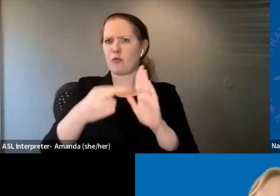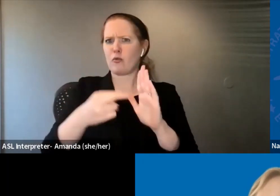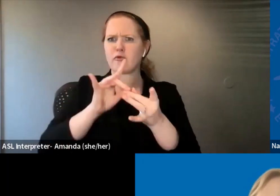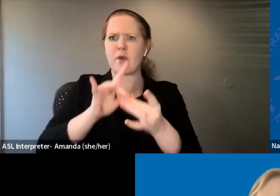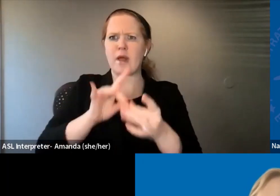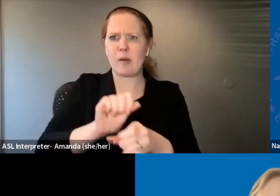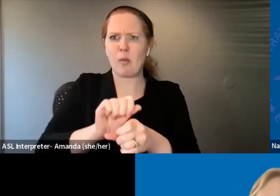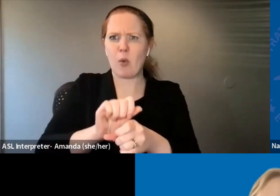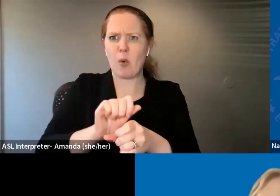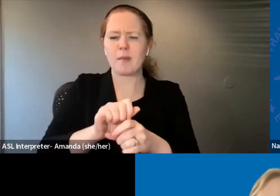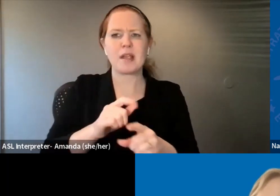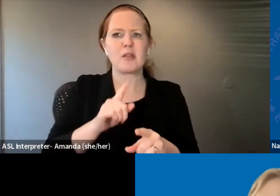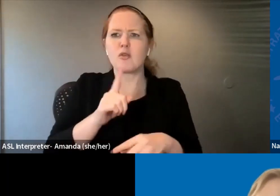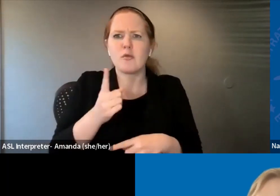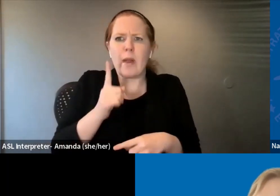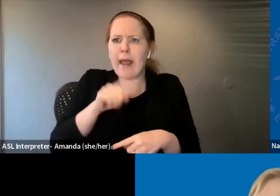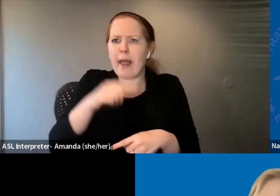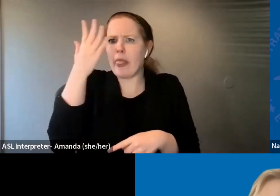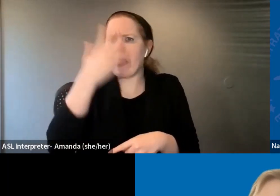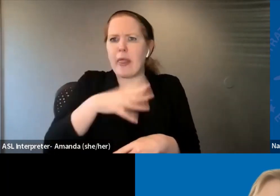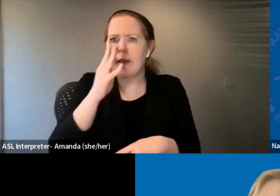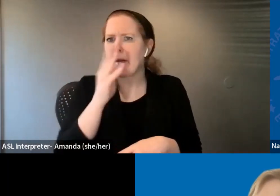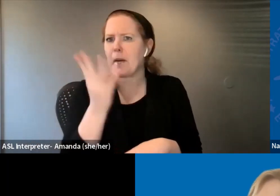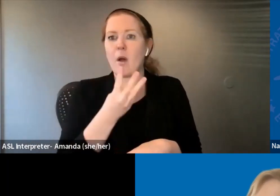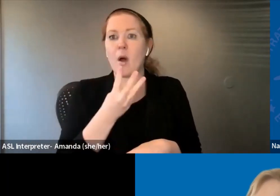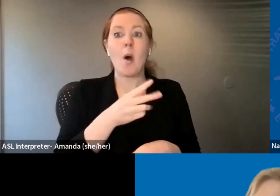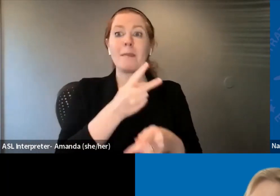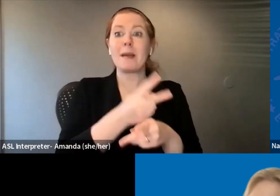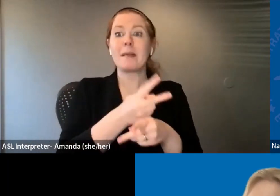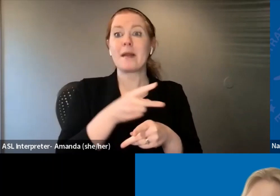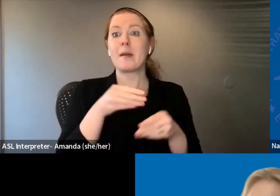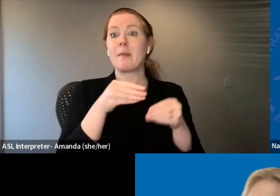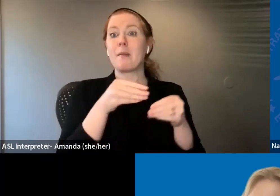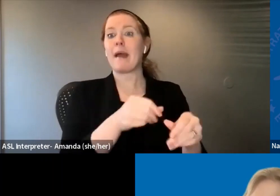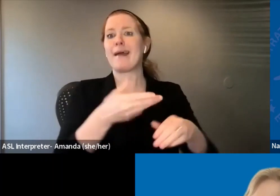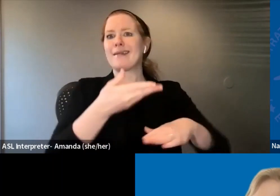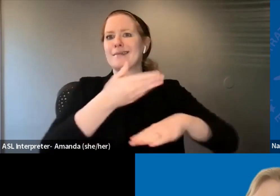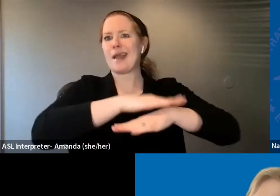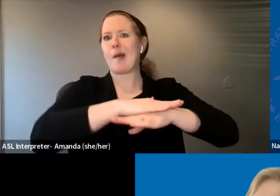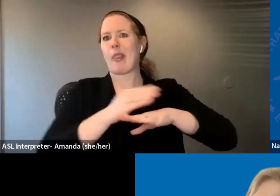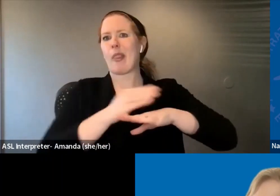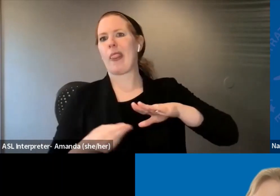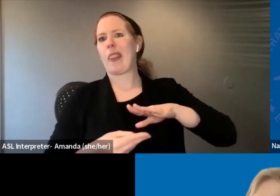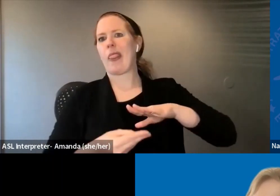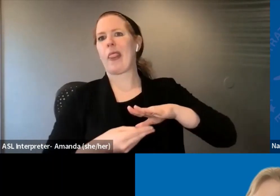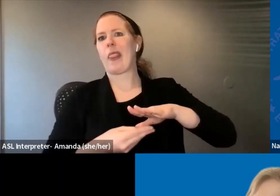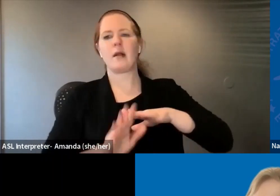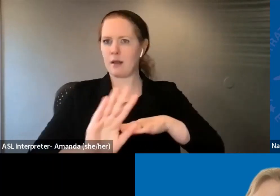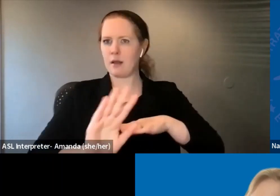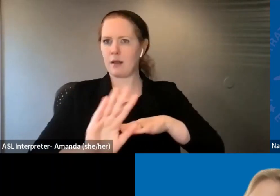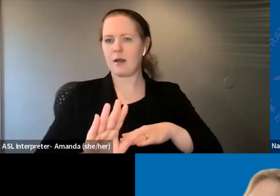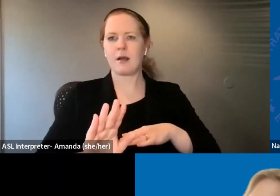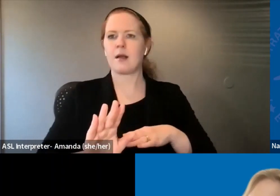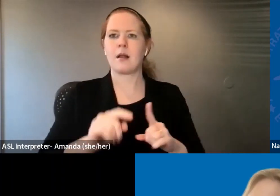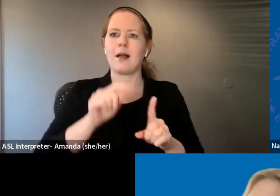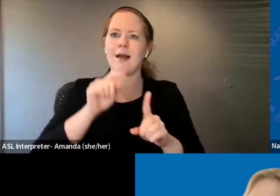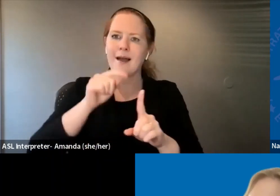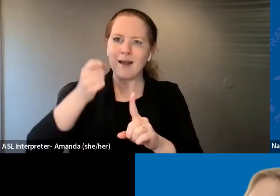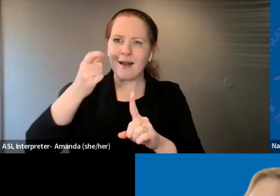be overlooked here. It's not just hiring a babysitter and paying them under the table. It's got to be done within all